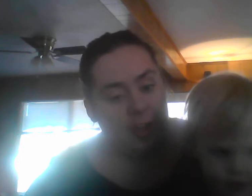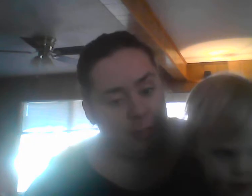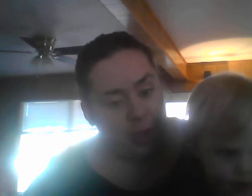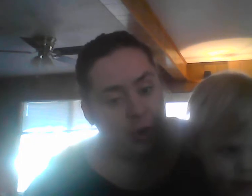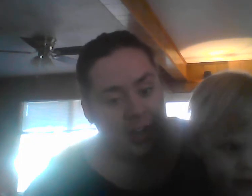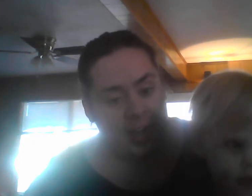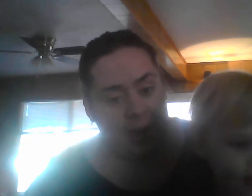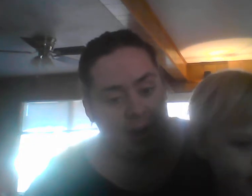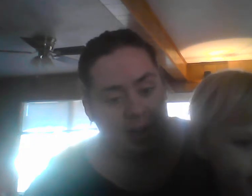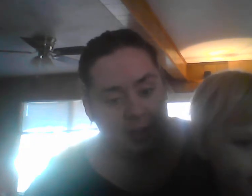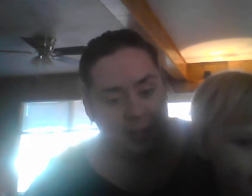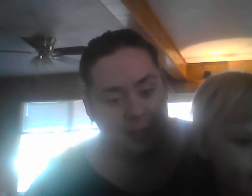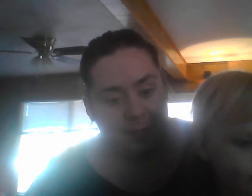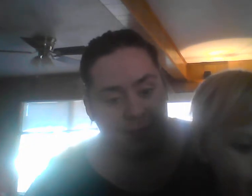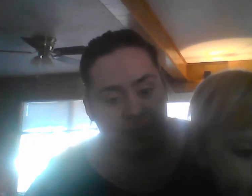But you're okay now, huh? But the